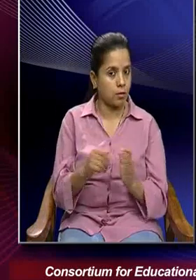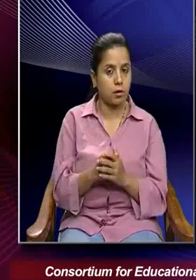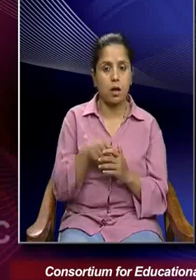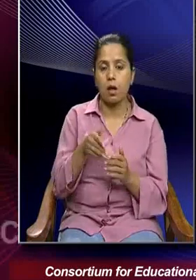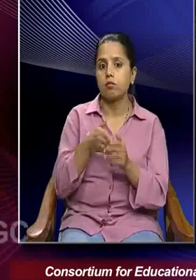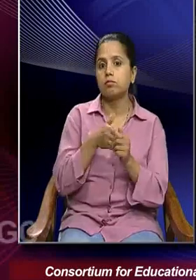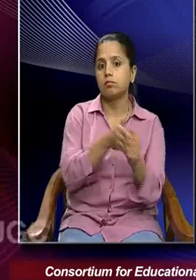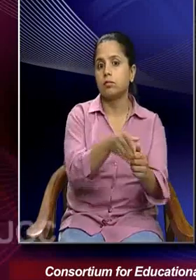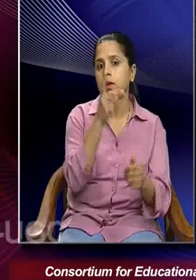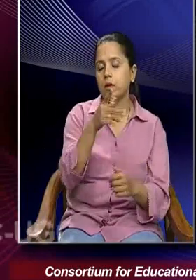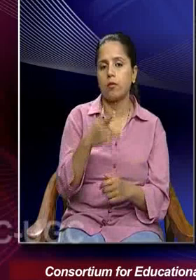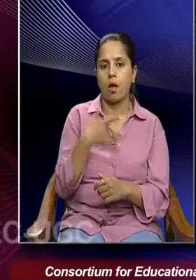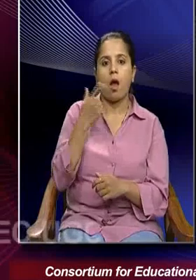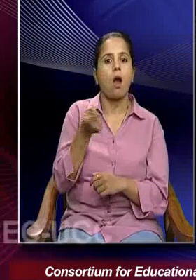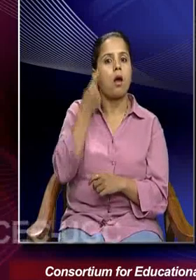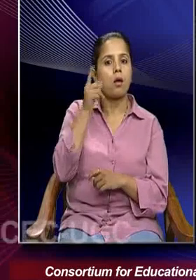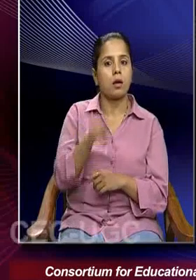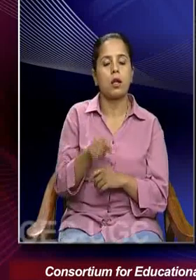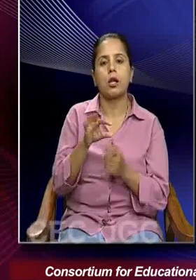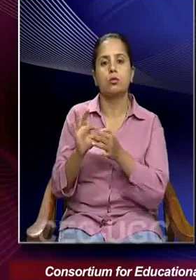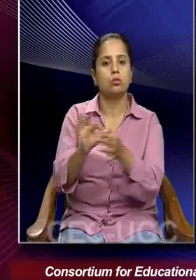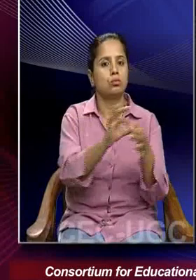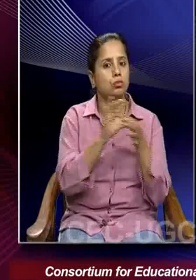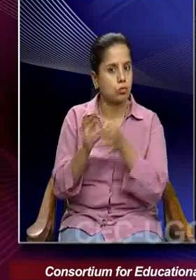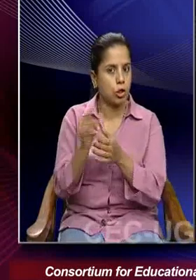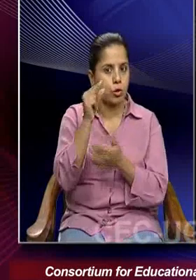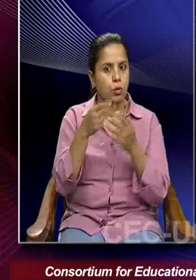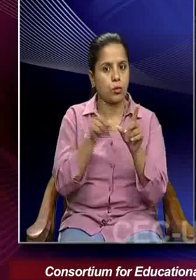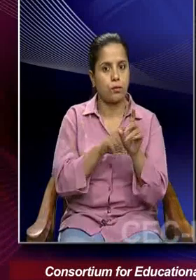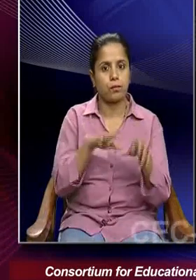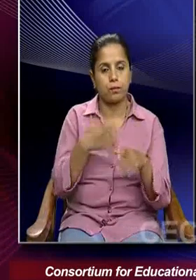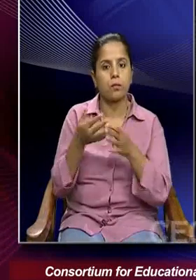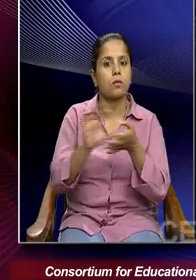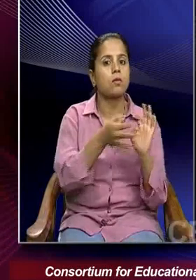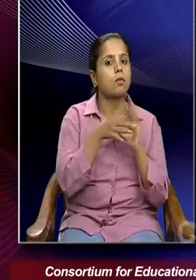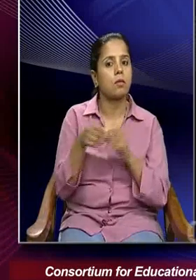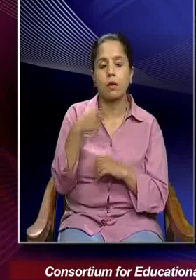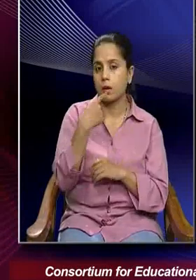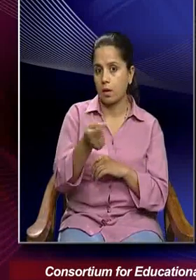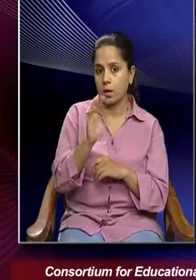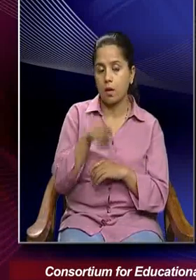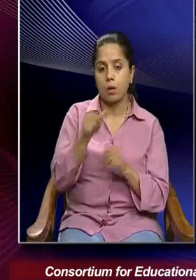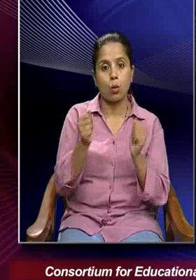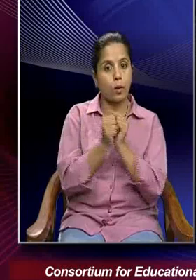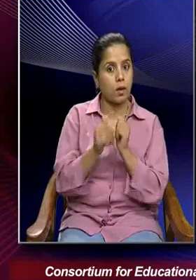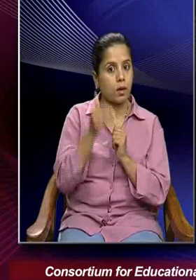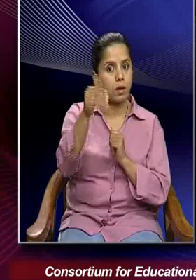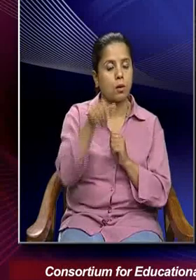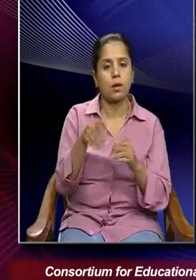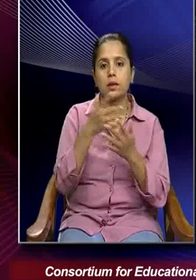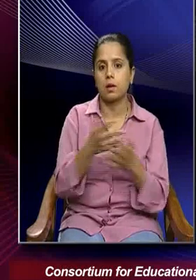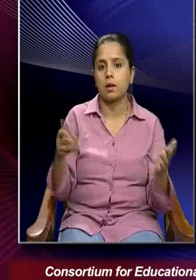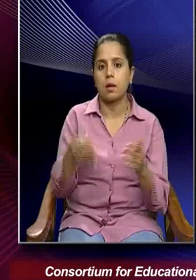leading to the sense of unity and interconnectedness with the object